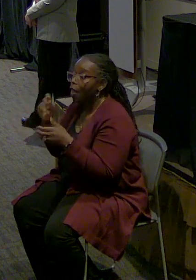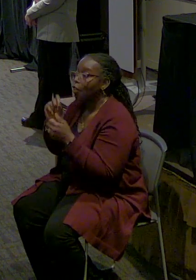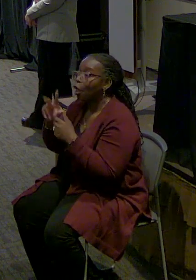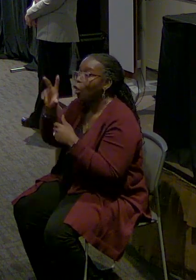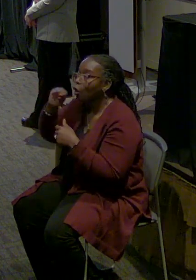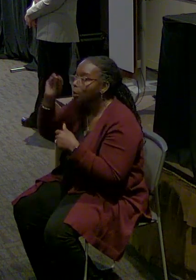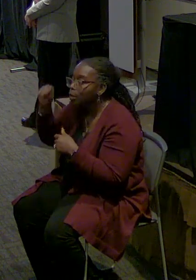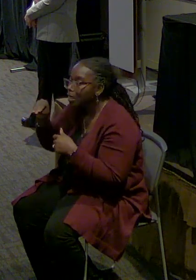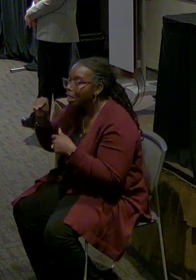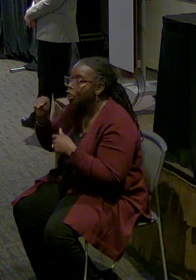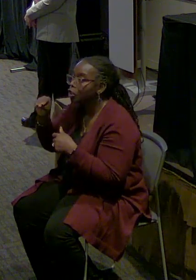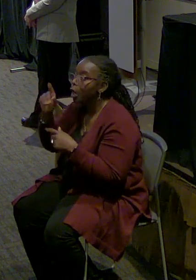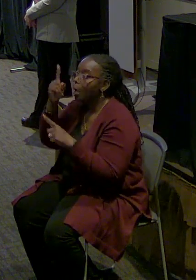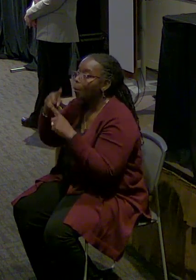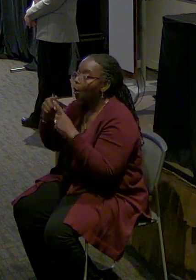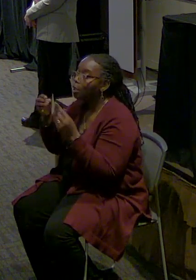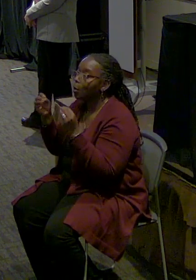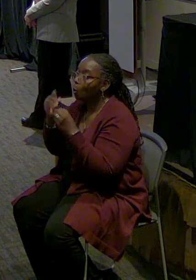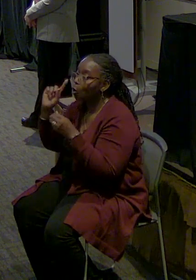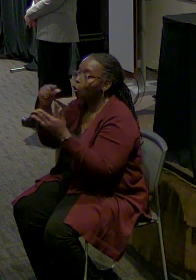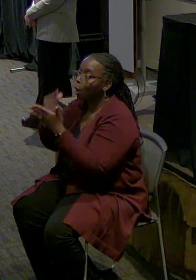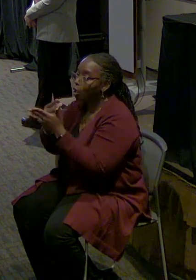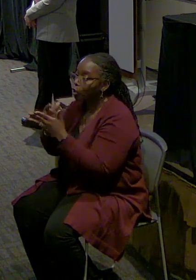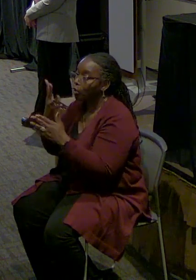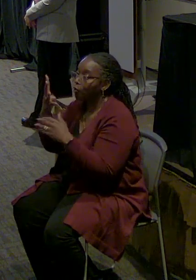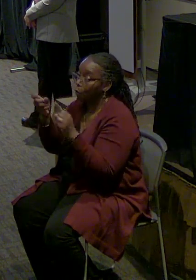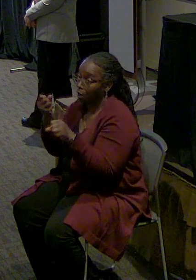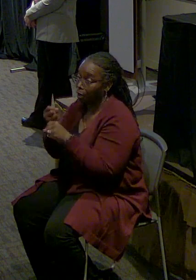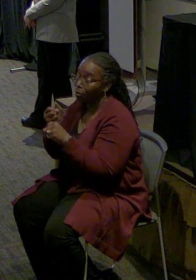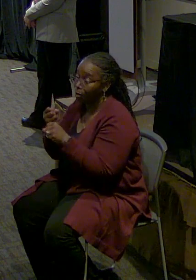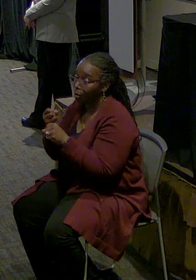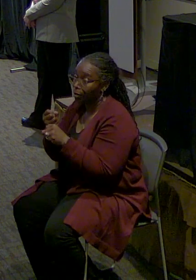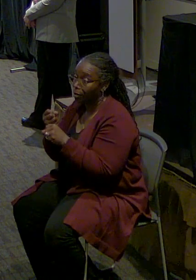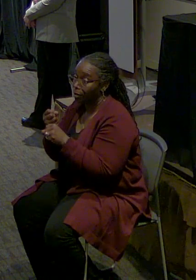30 percentage points more likely to graduate in 4 years